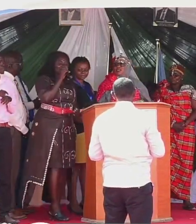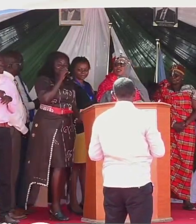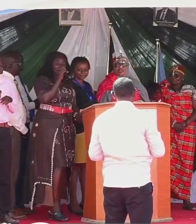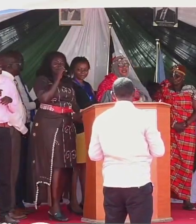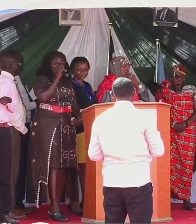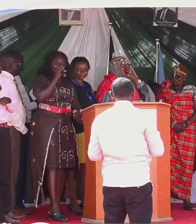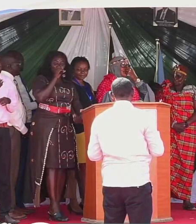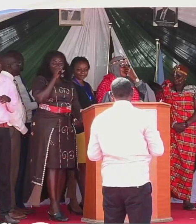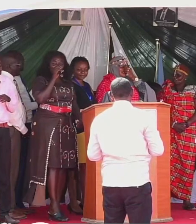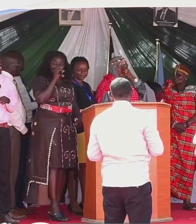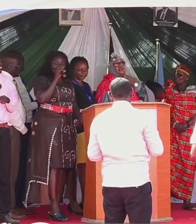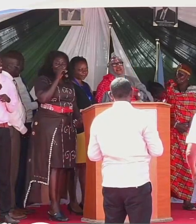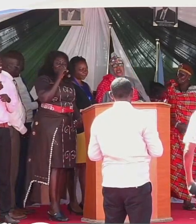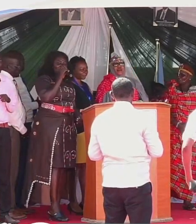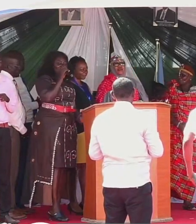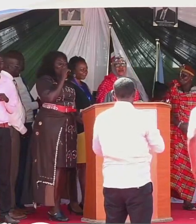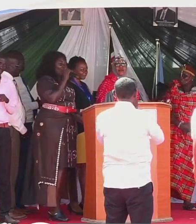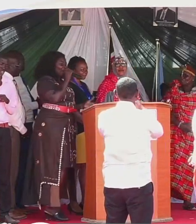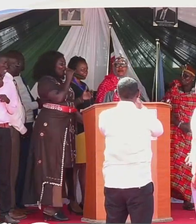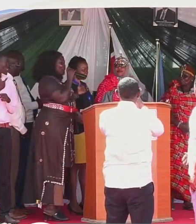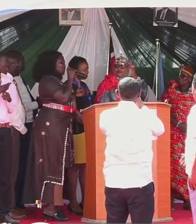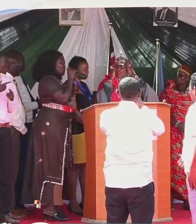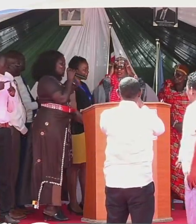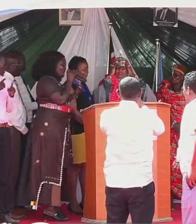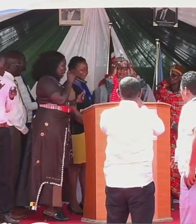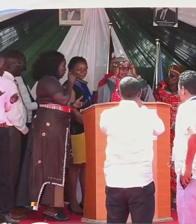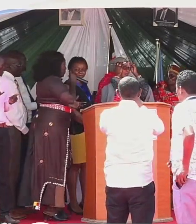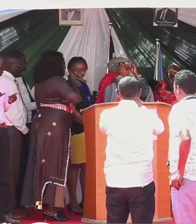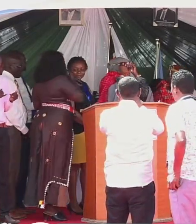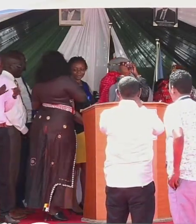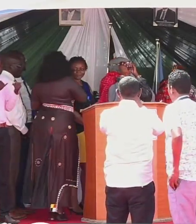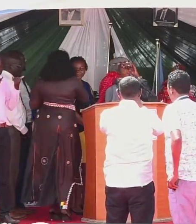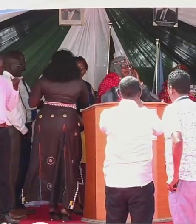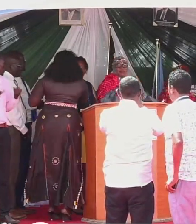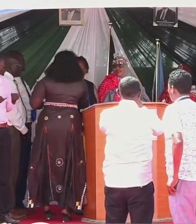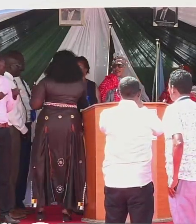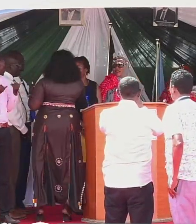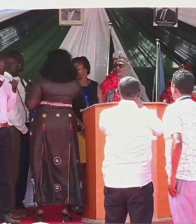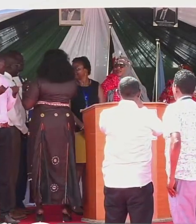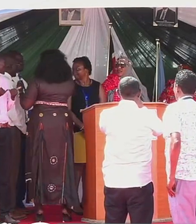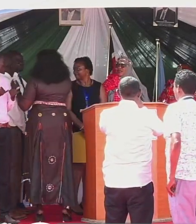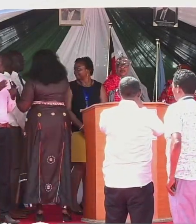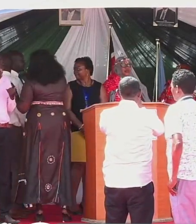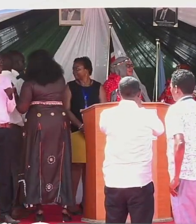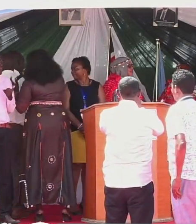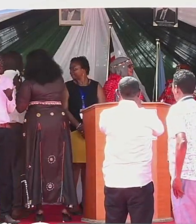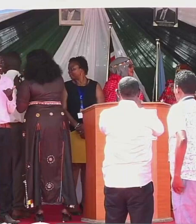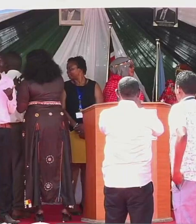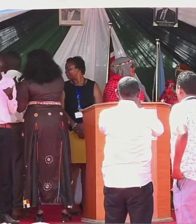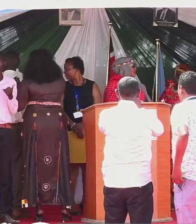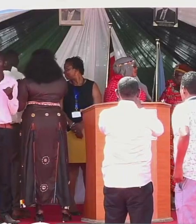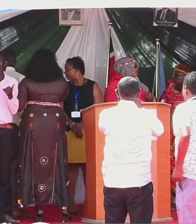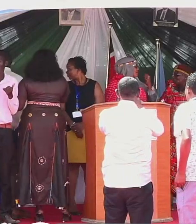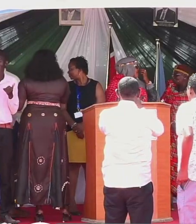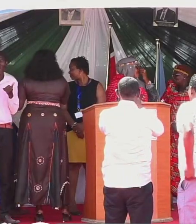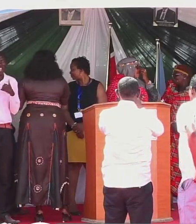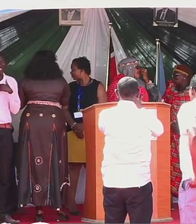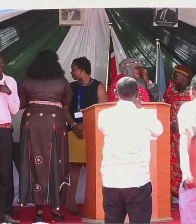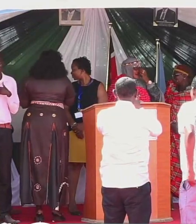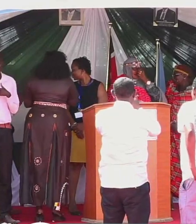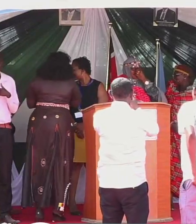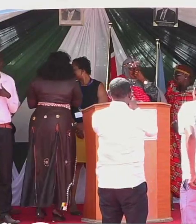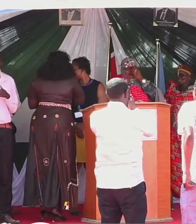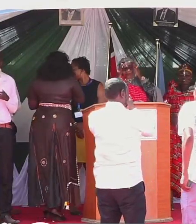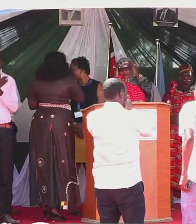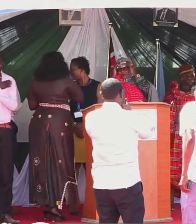regalia that is Turkana. So I want to now ask Mama Nimoja and her colleagues to kindly come